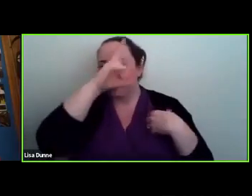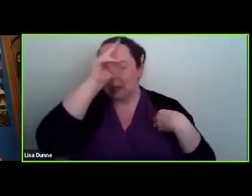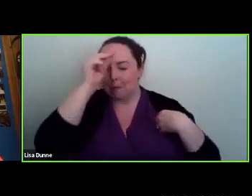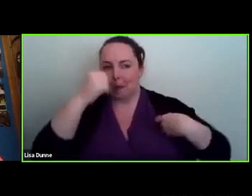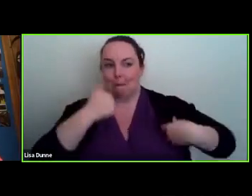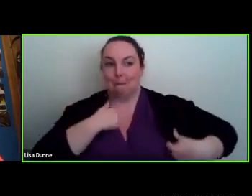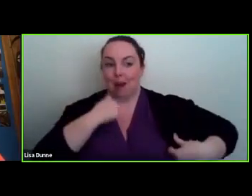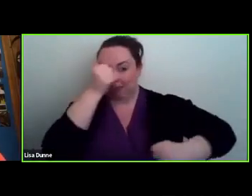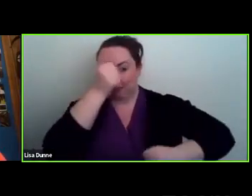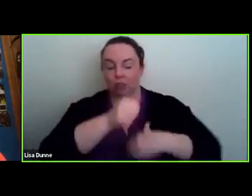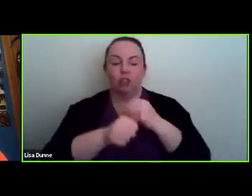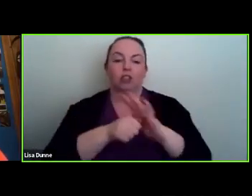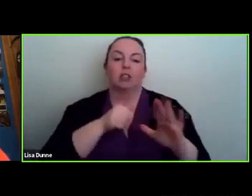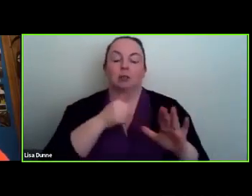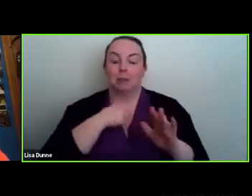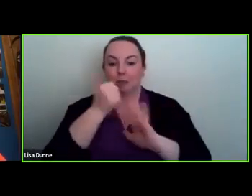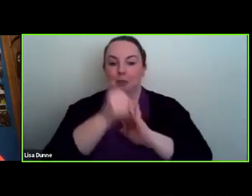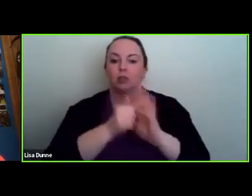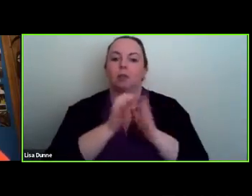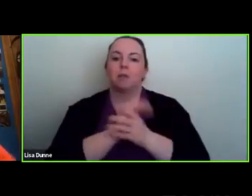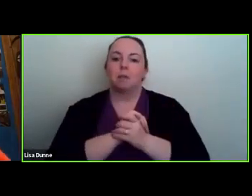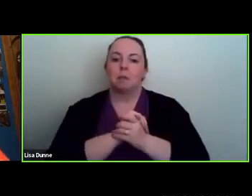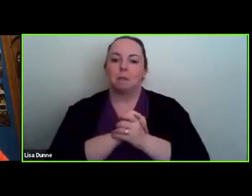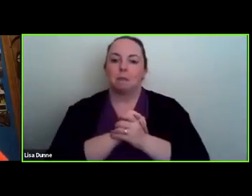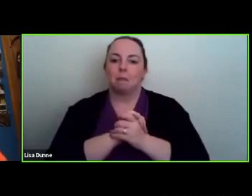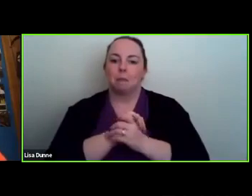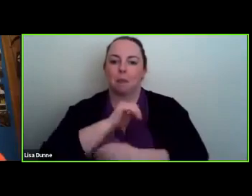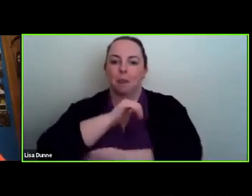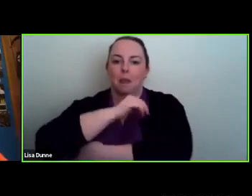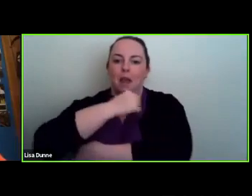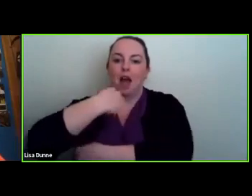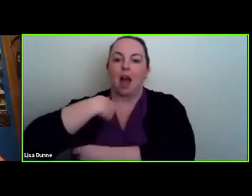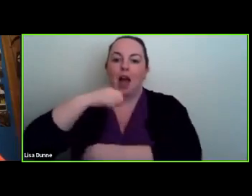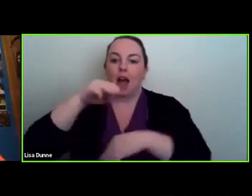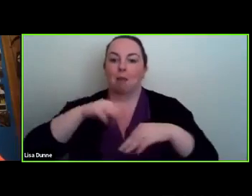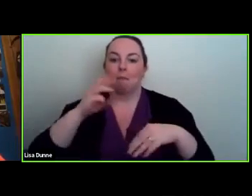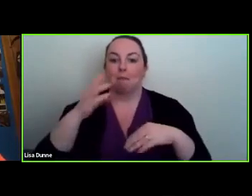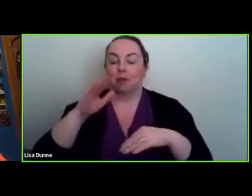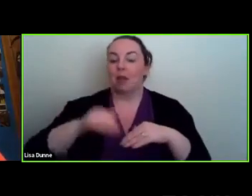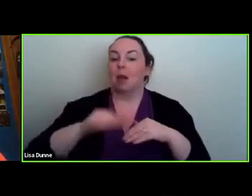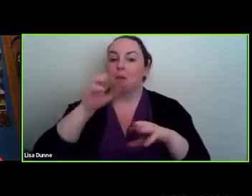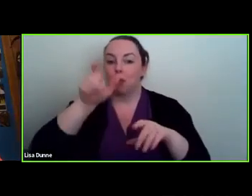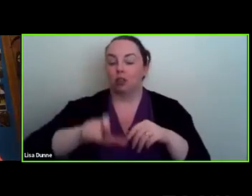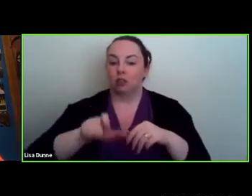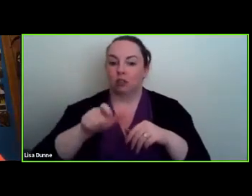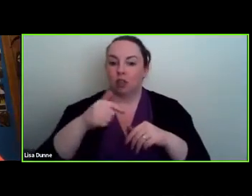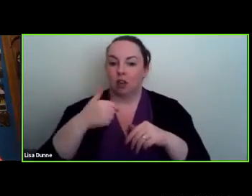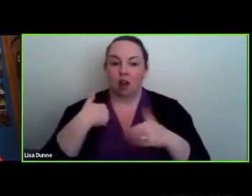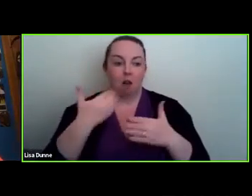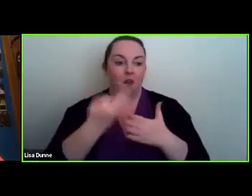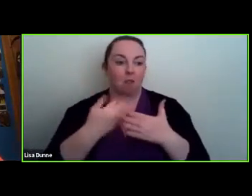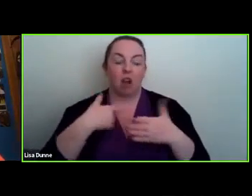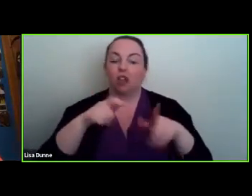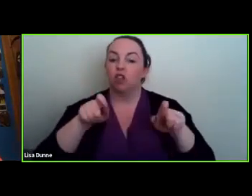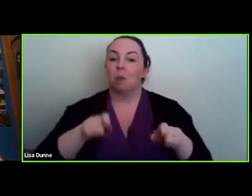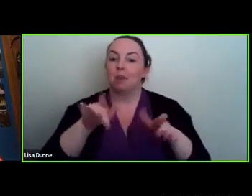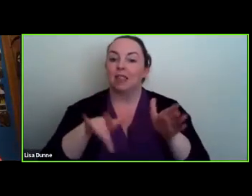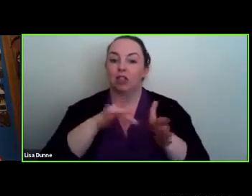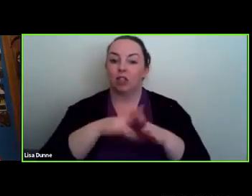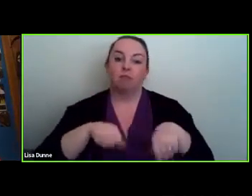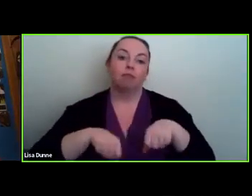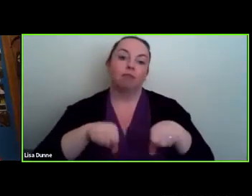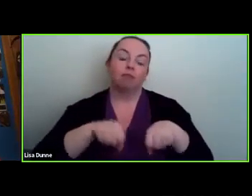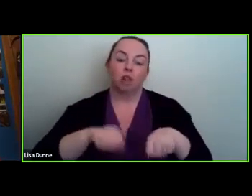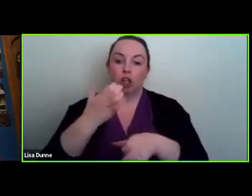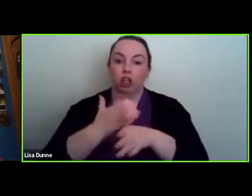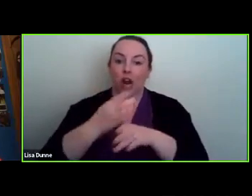lived experience, I'm a little person, and I will often be in a grocery store and a supermarket, and a child will see me and they